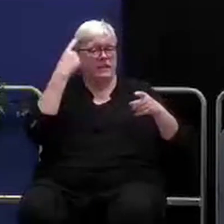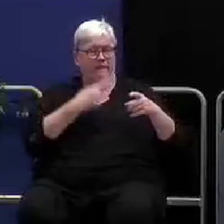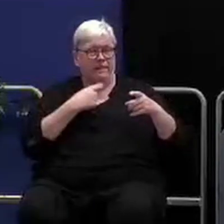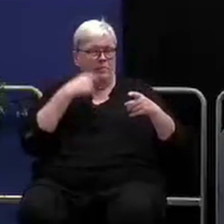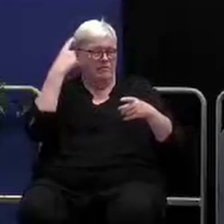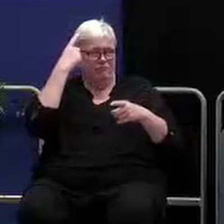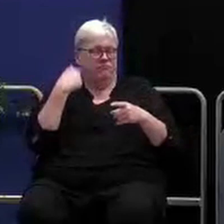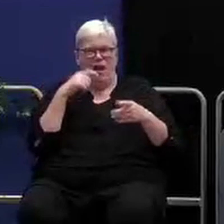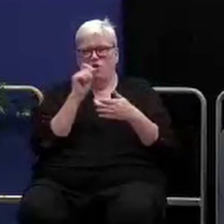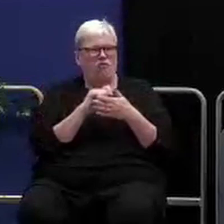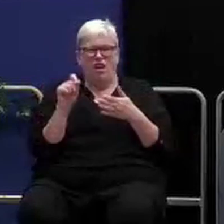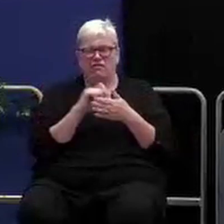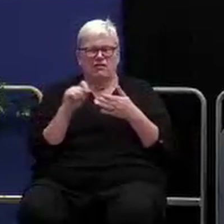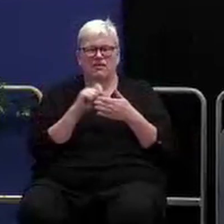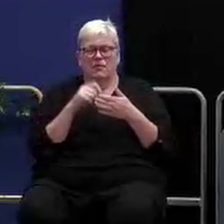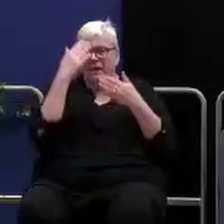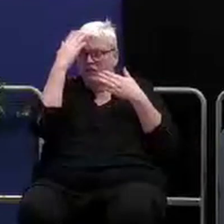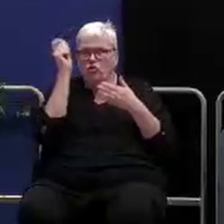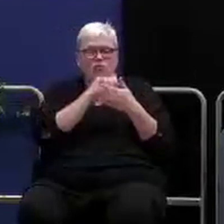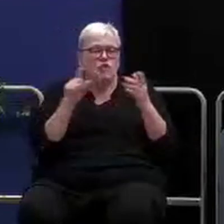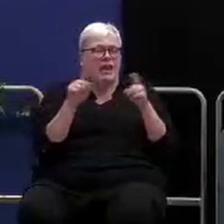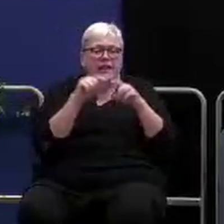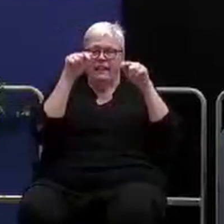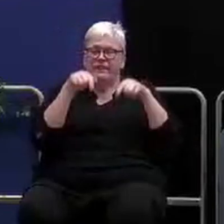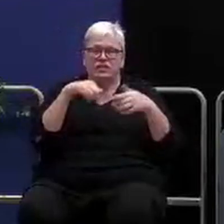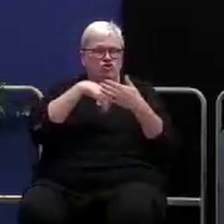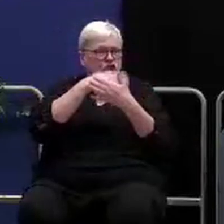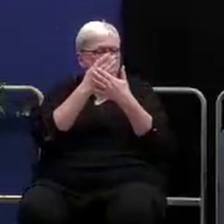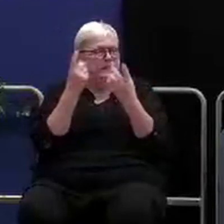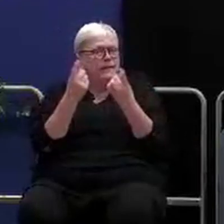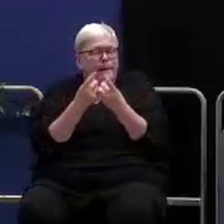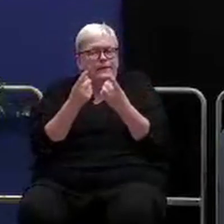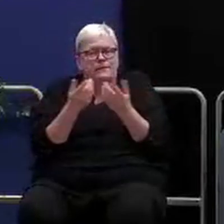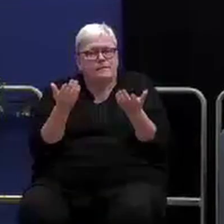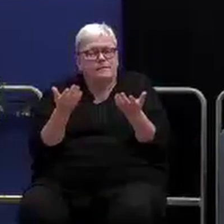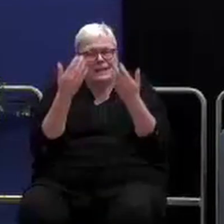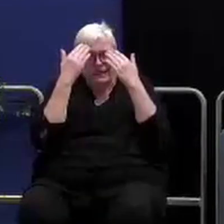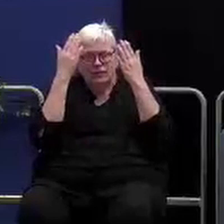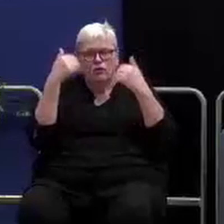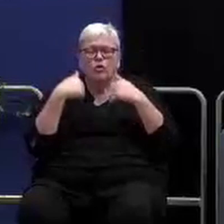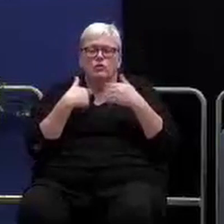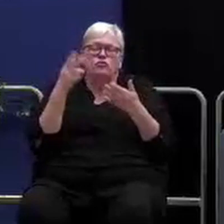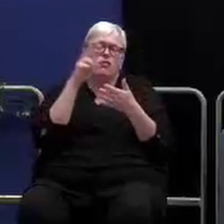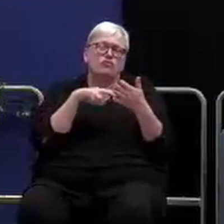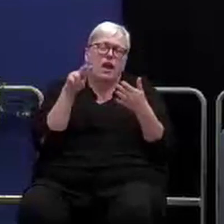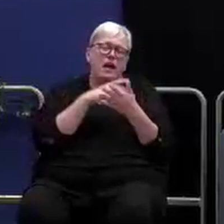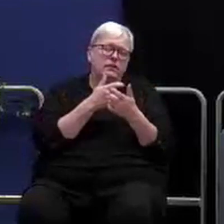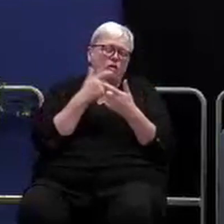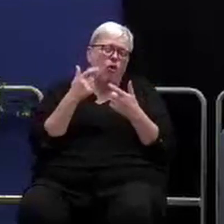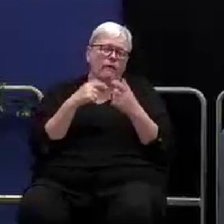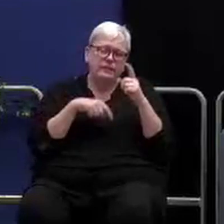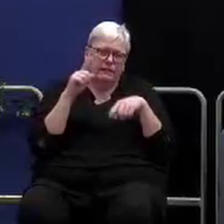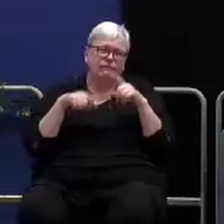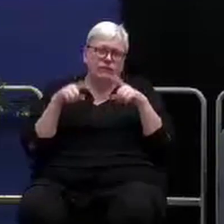writers. I didn't know we could write like this. I didn't know we could share these things. And so I read a lot of